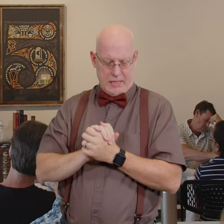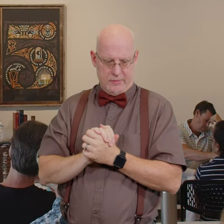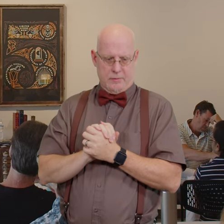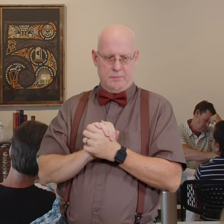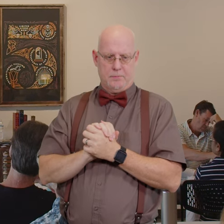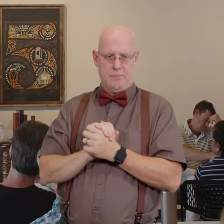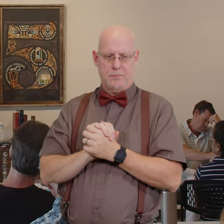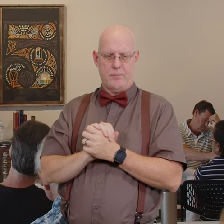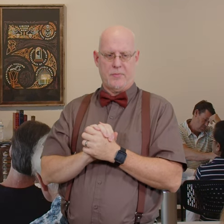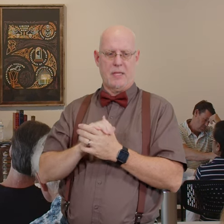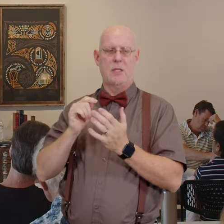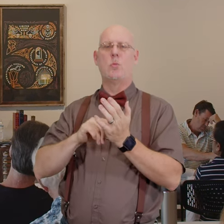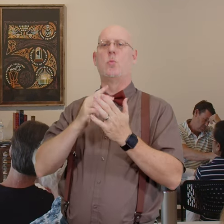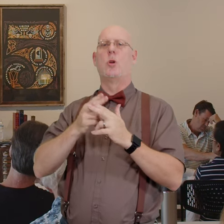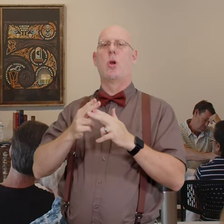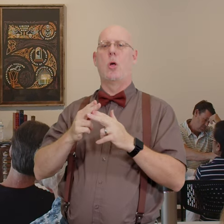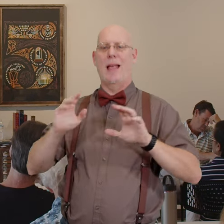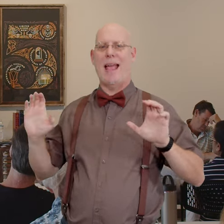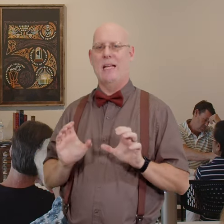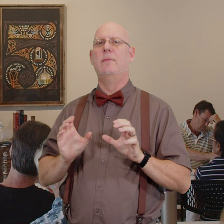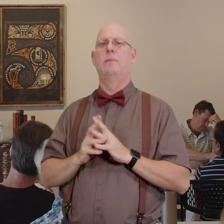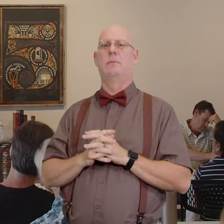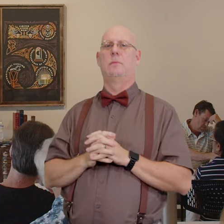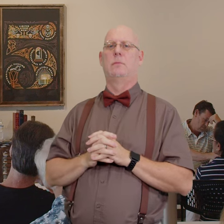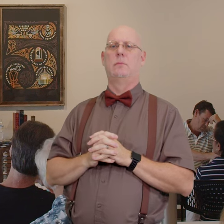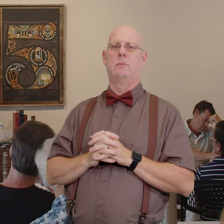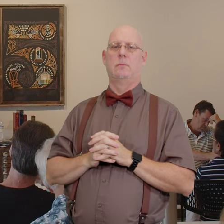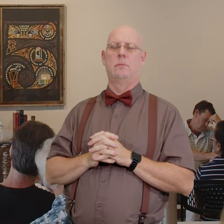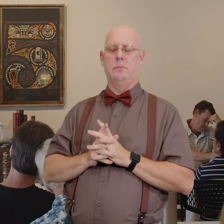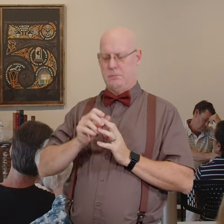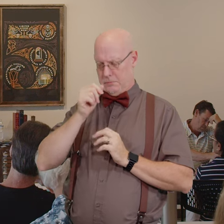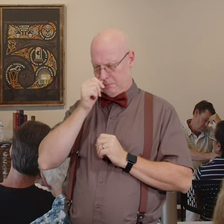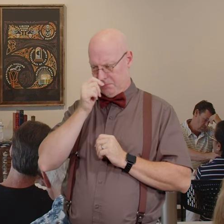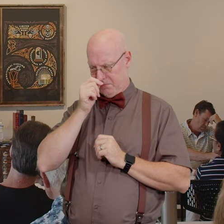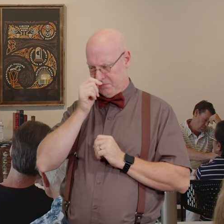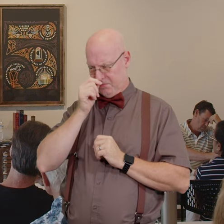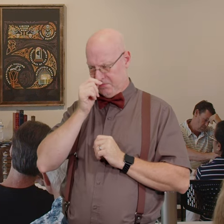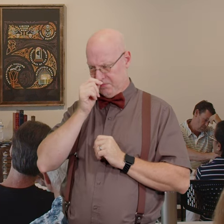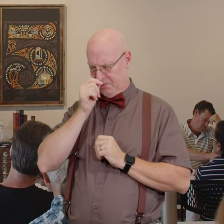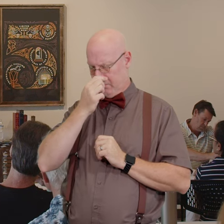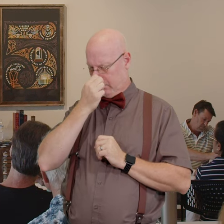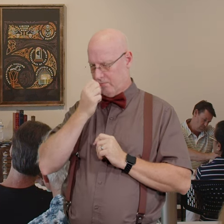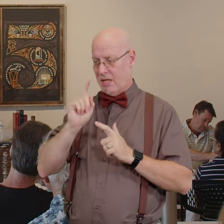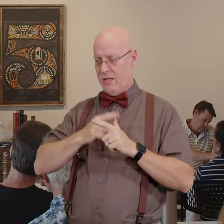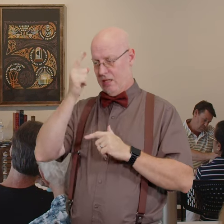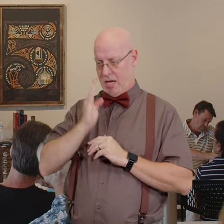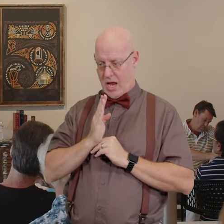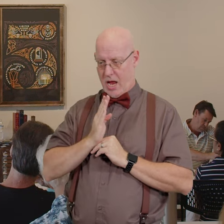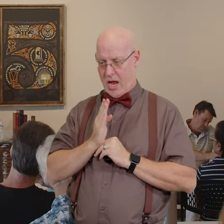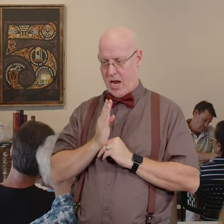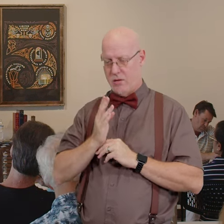we believe, and this is what we would call active, this faith, okay? And then